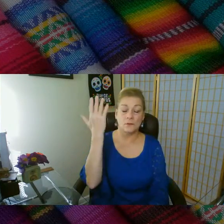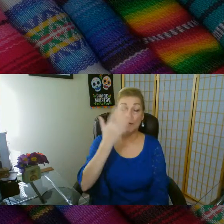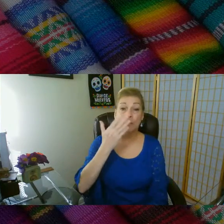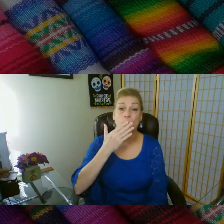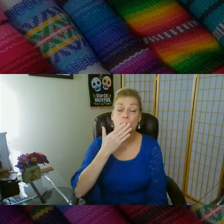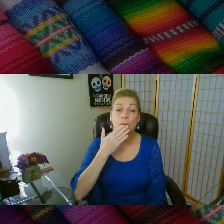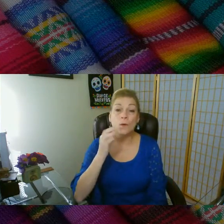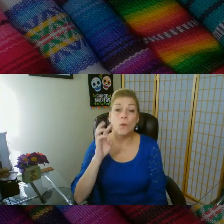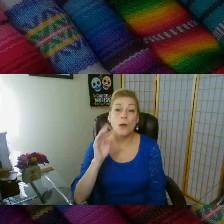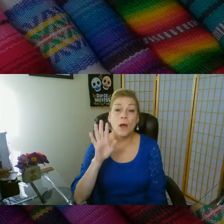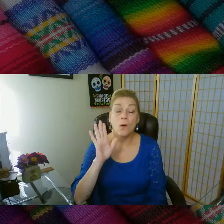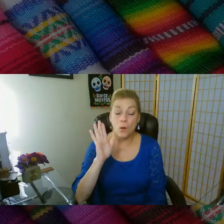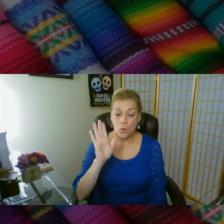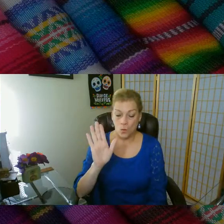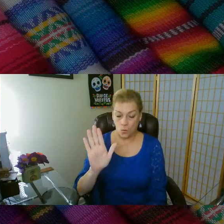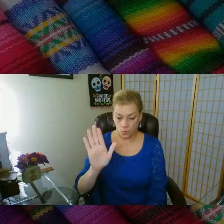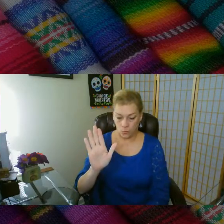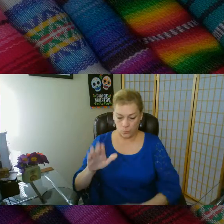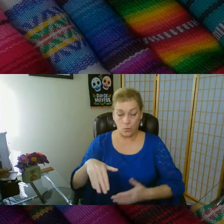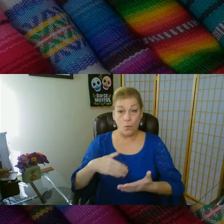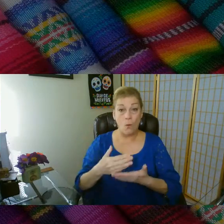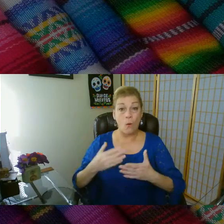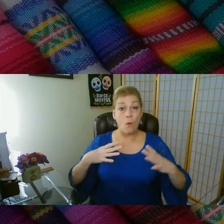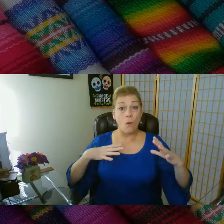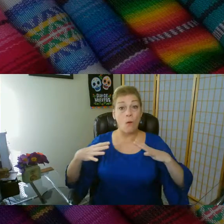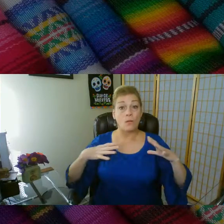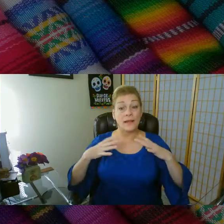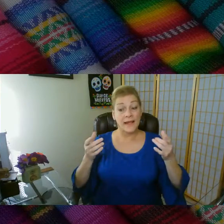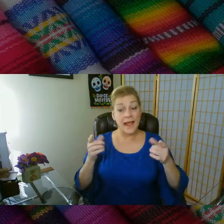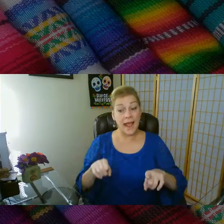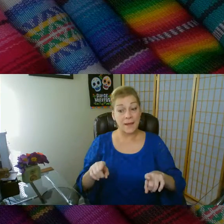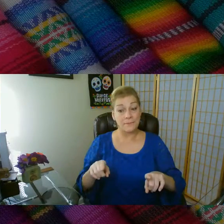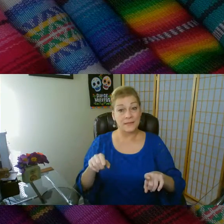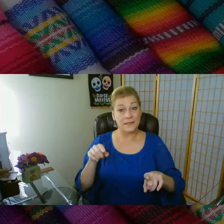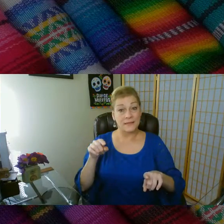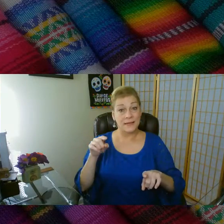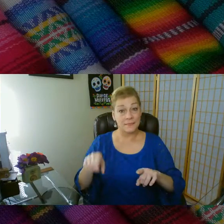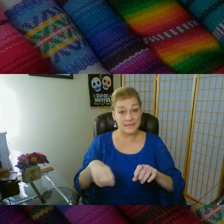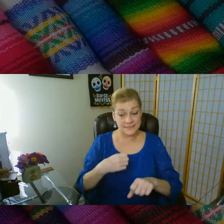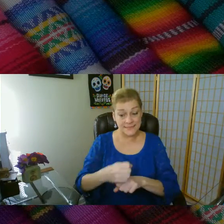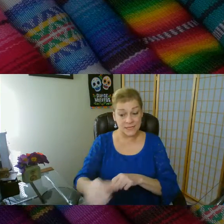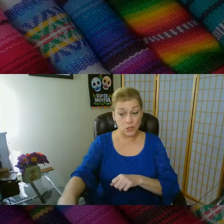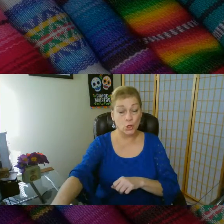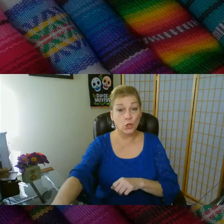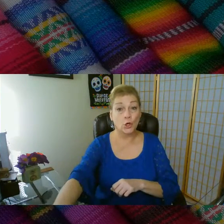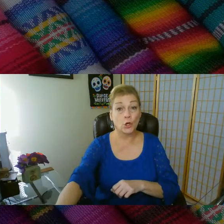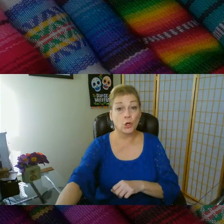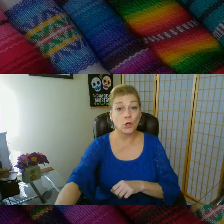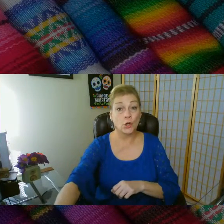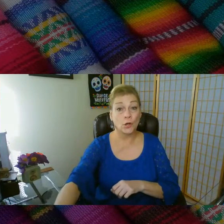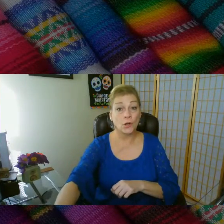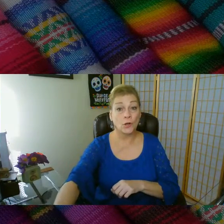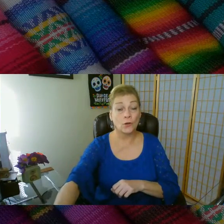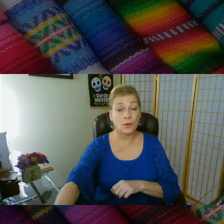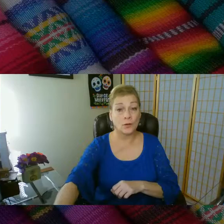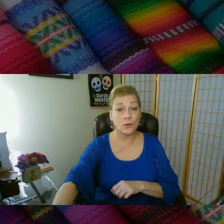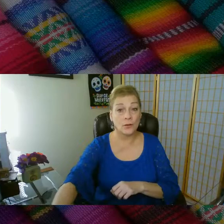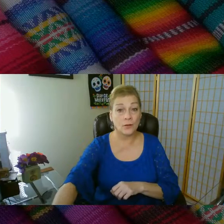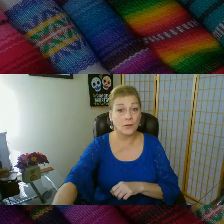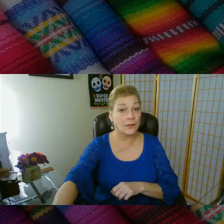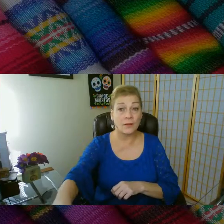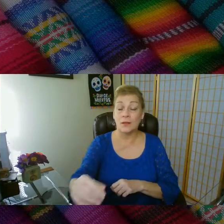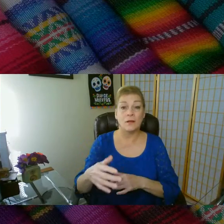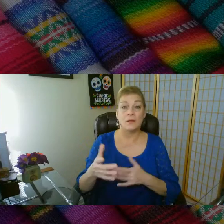All of our holidays that happen every year during this time, in and of themselves, like move the pandemic to the side, move the election